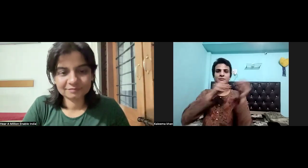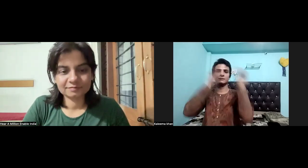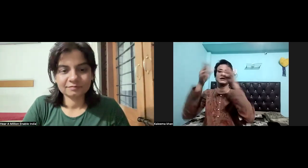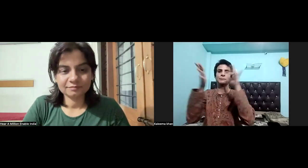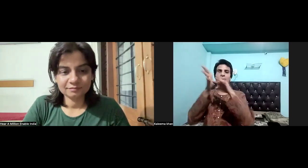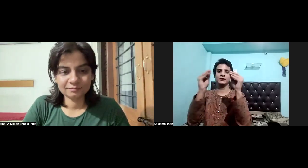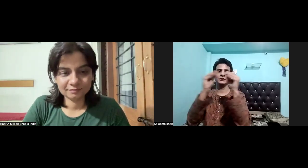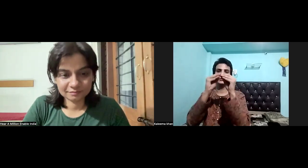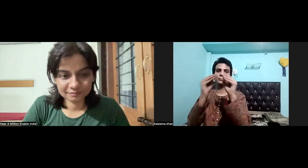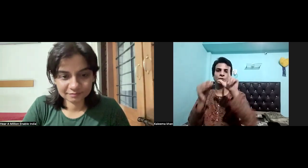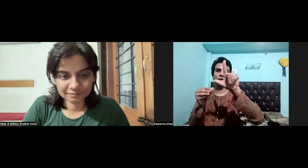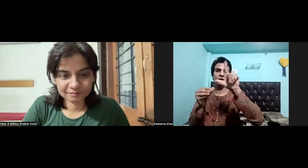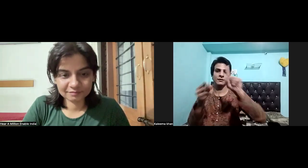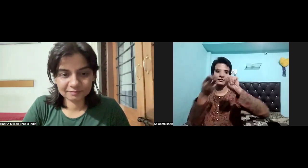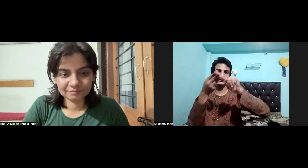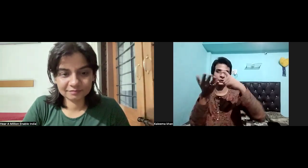Yes. So